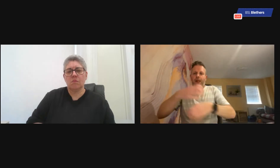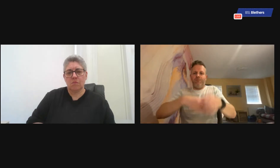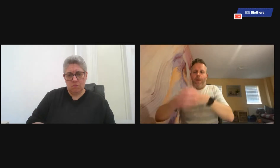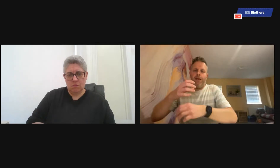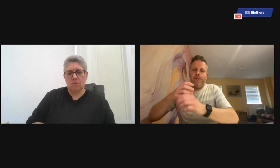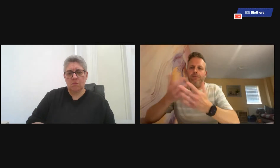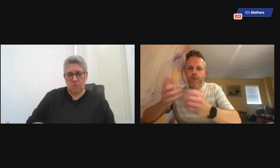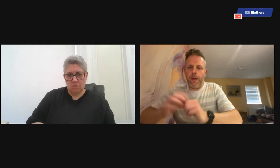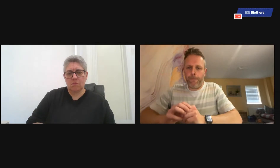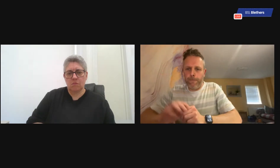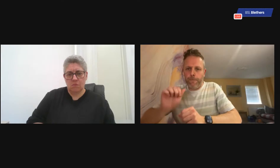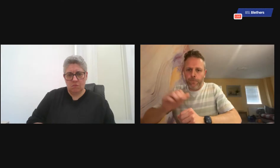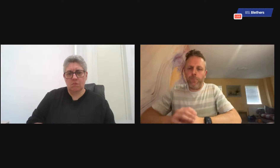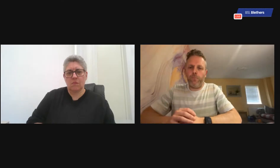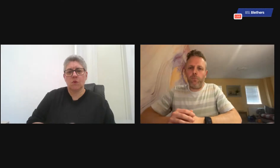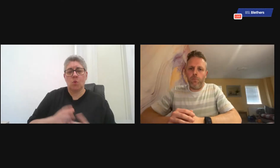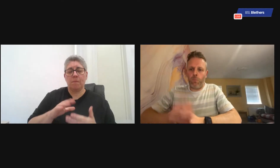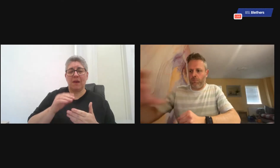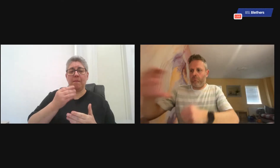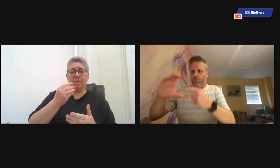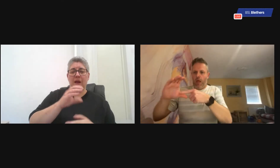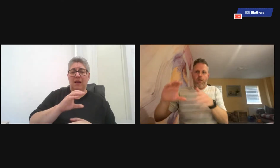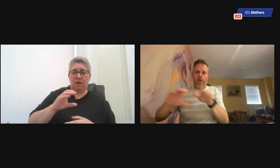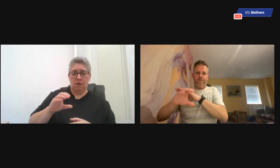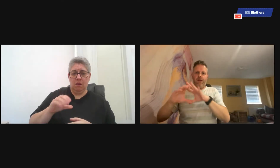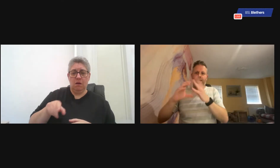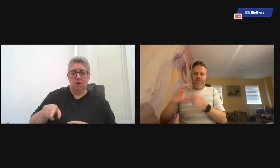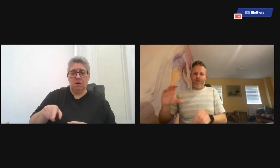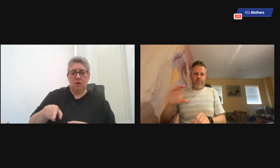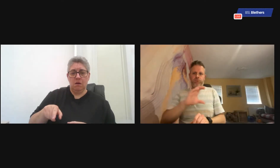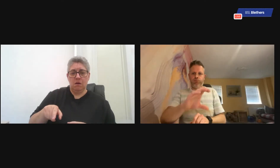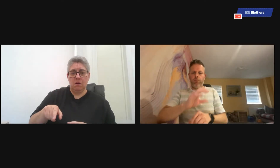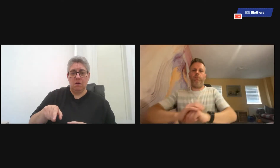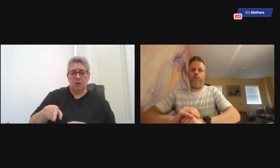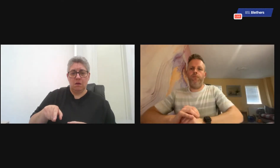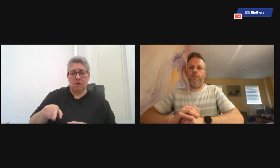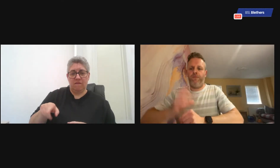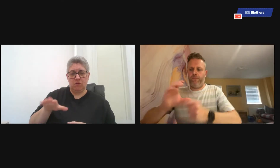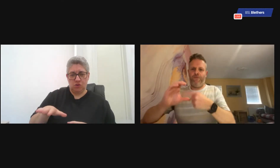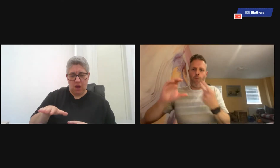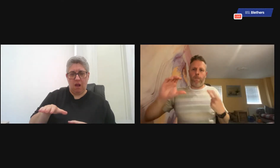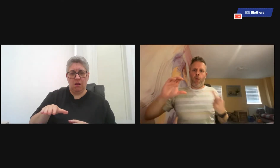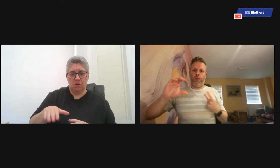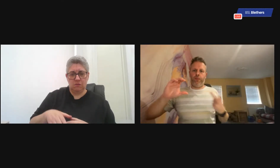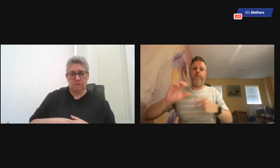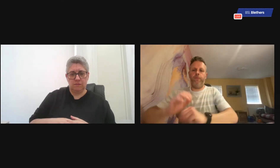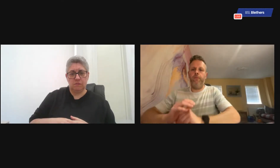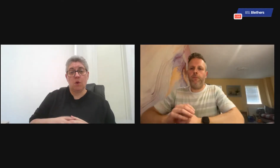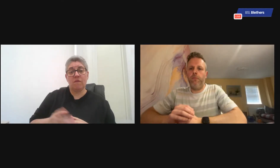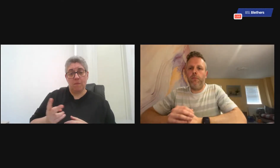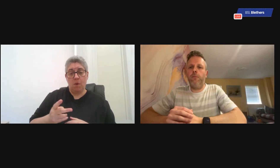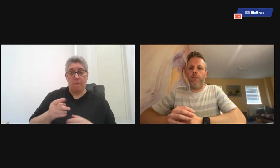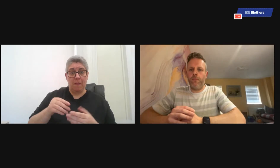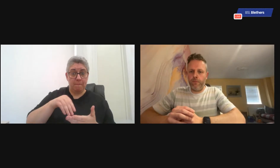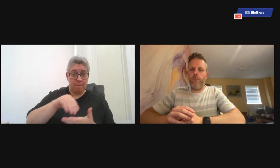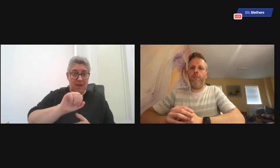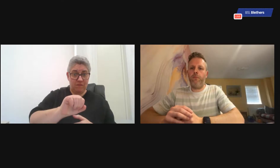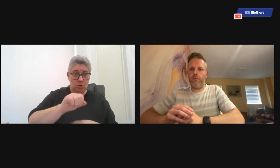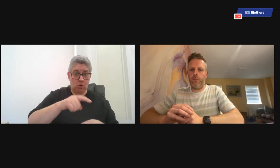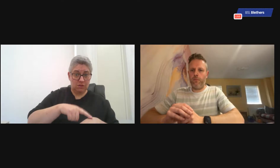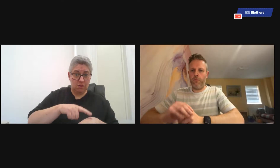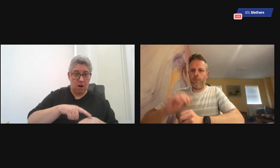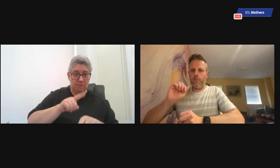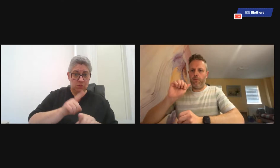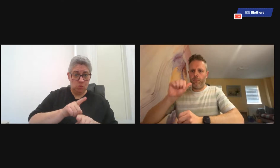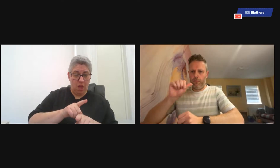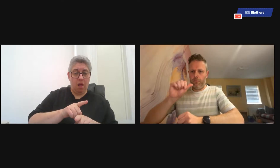I mean clothing, food, in that sense. So yeah, you do get money for myself, but